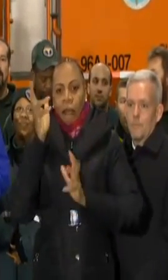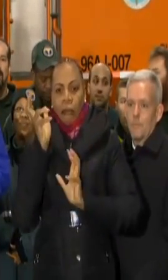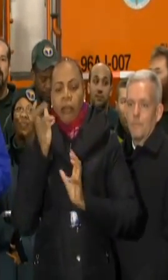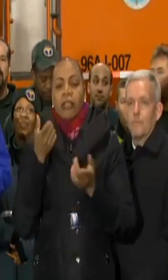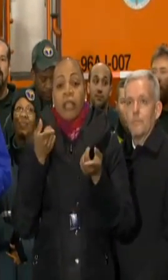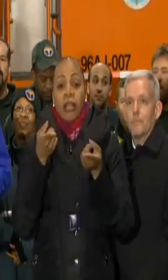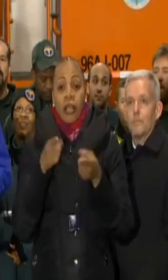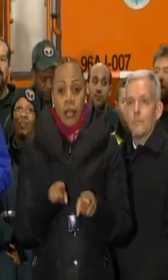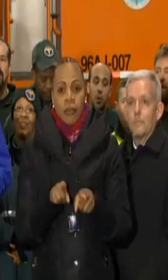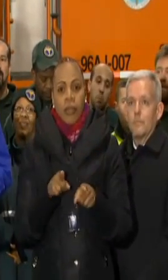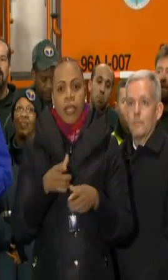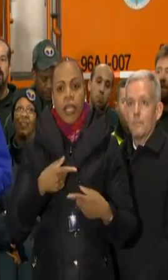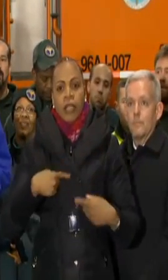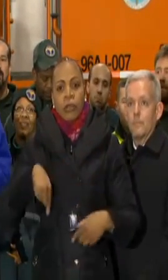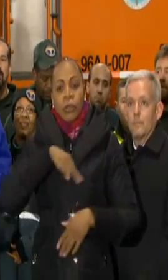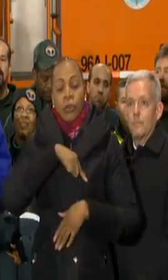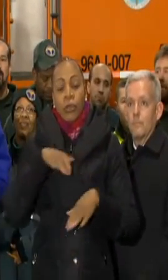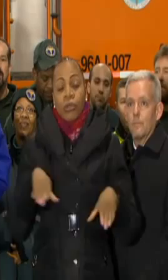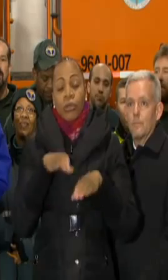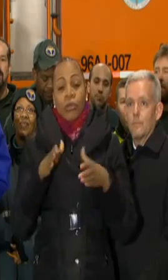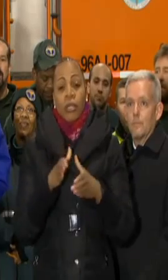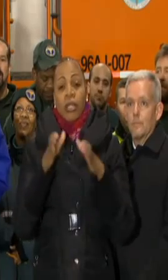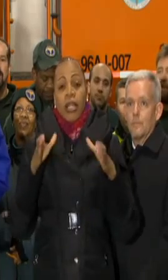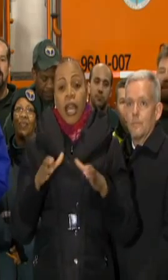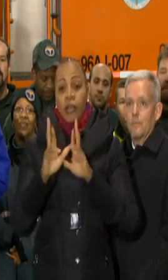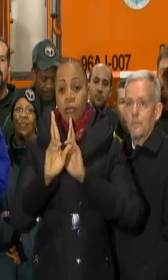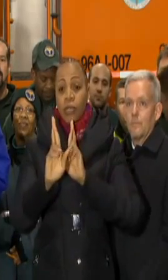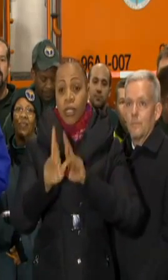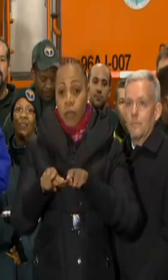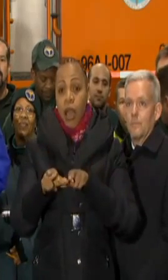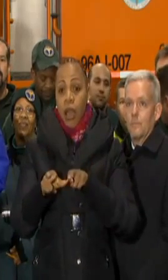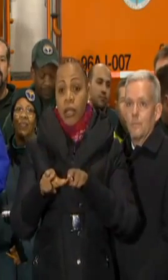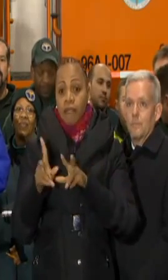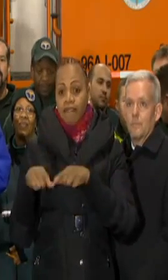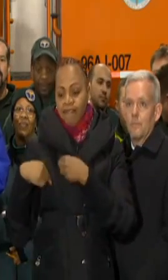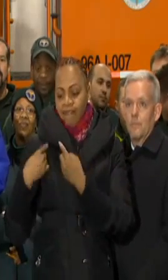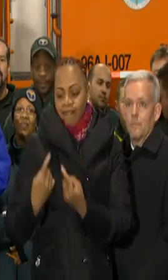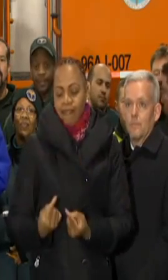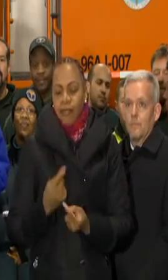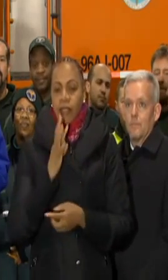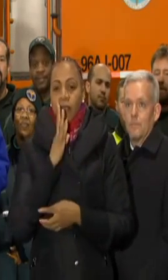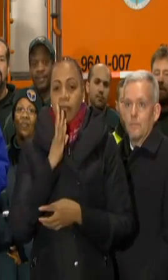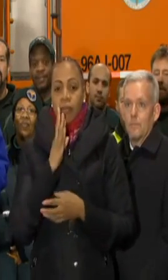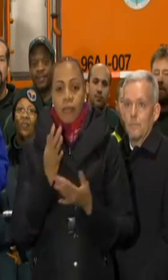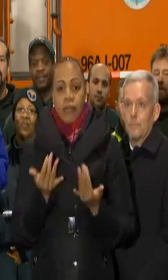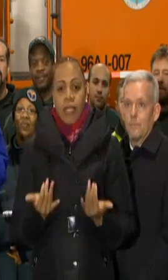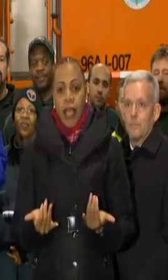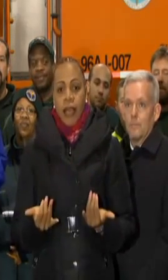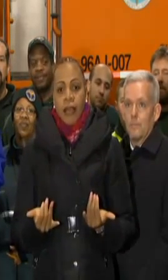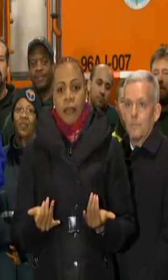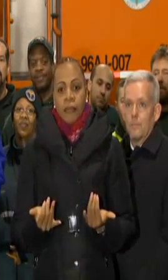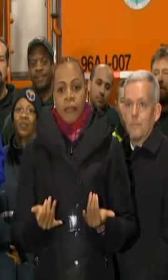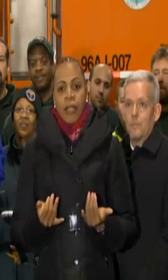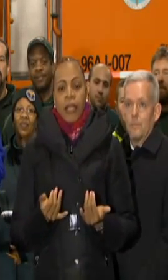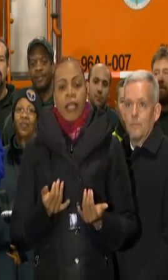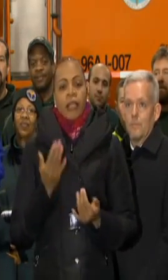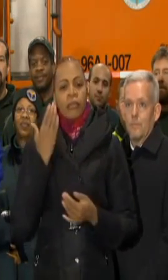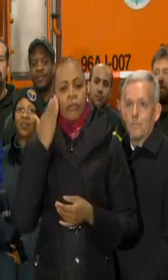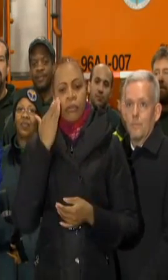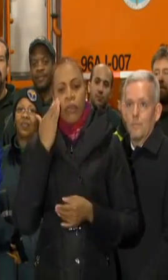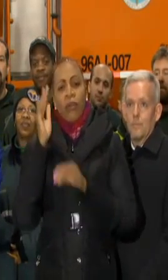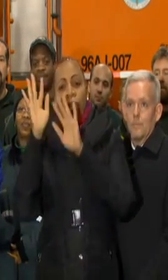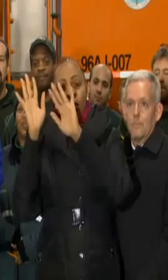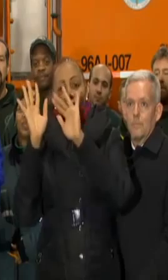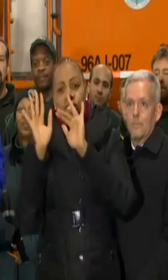doing a lot to make sure that we are responding as we speak. Even though the snow